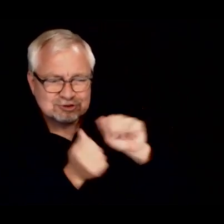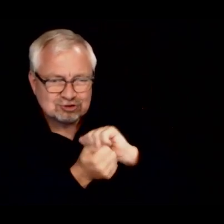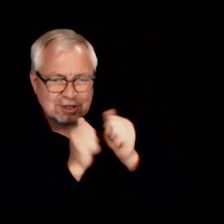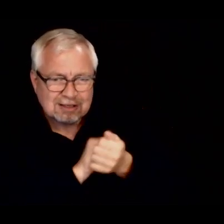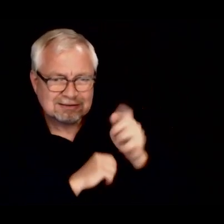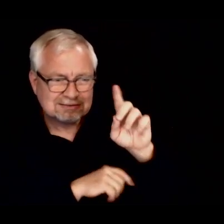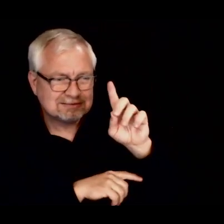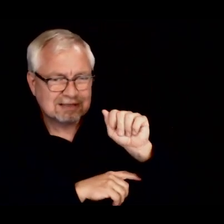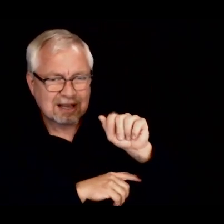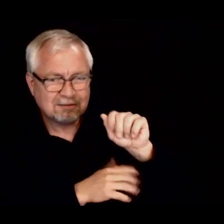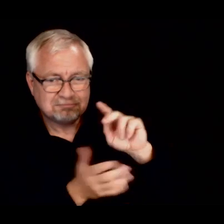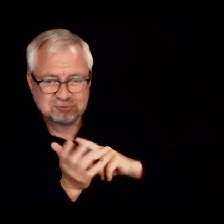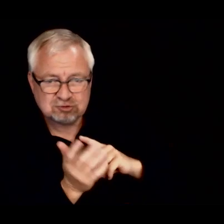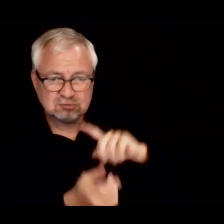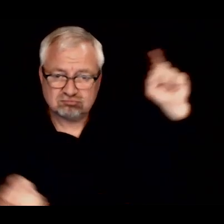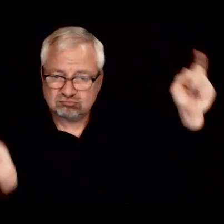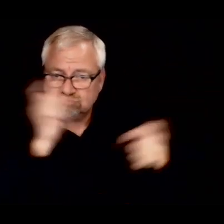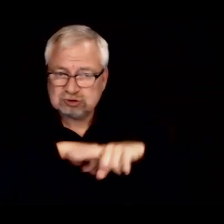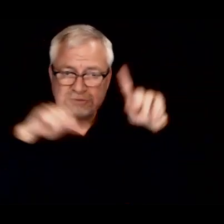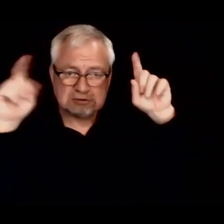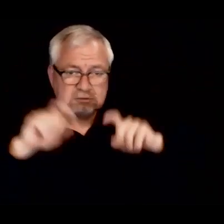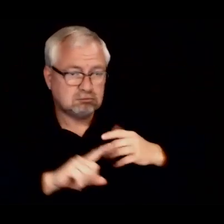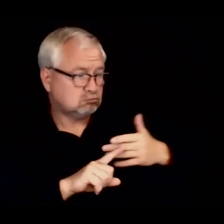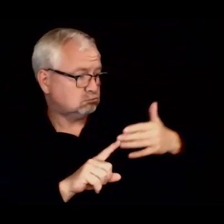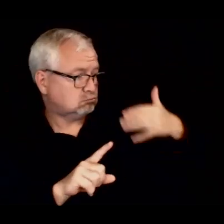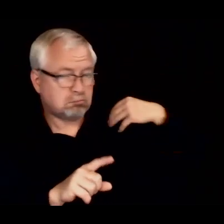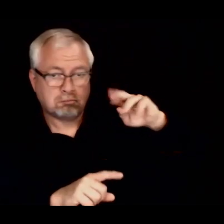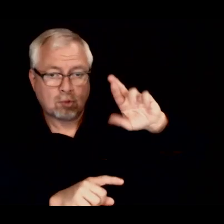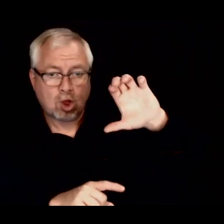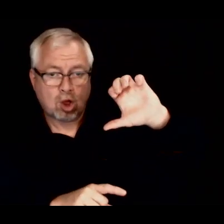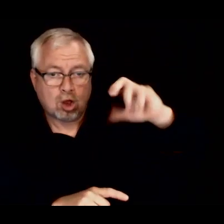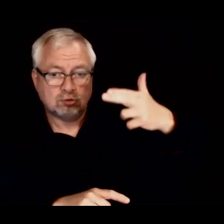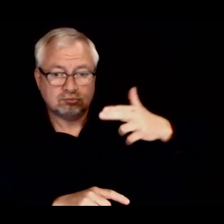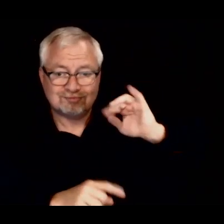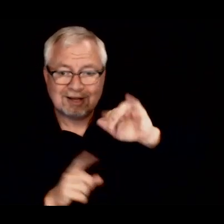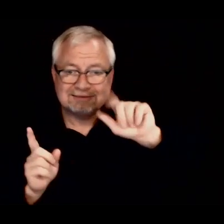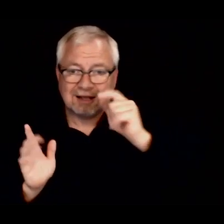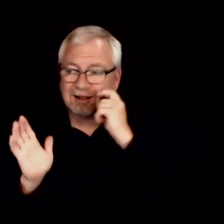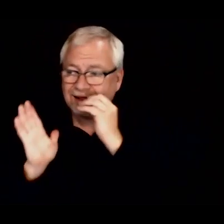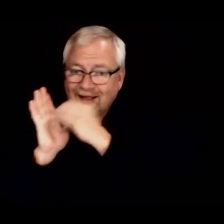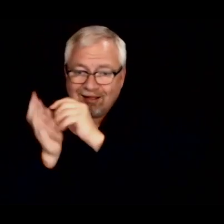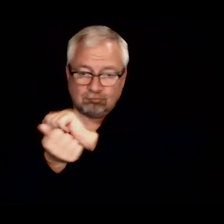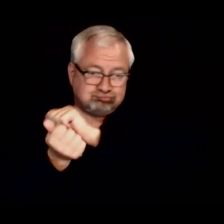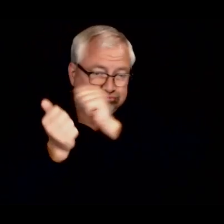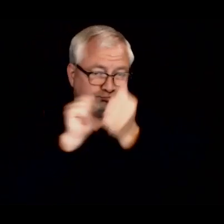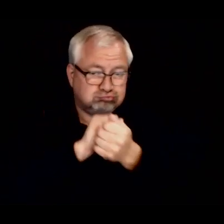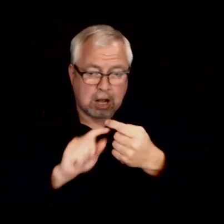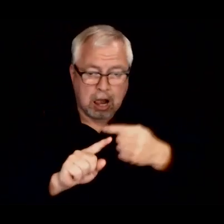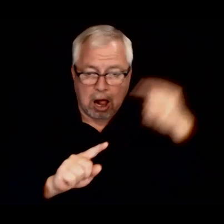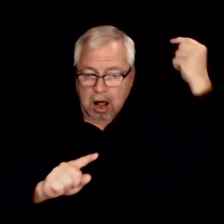all the way back to March to reflect multiple tests? Or was that just a change that started with the numbers as of Friday?